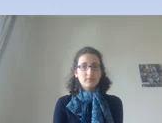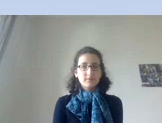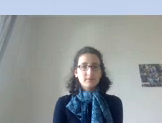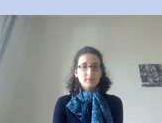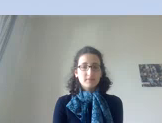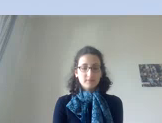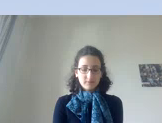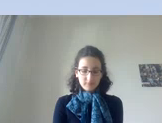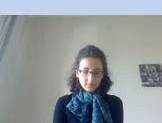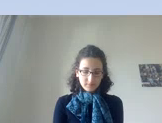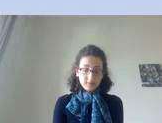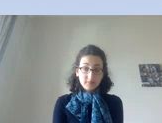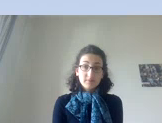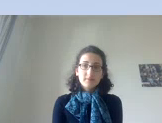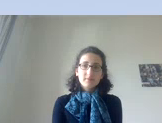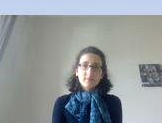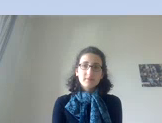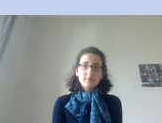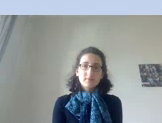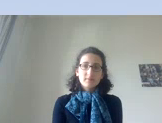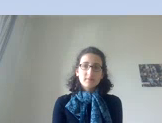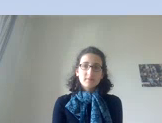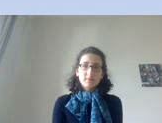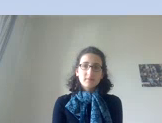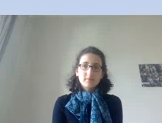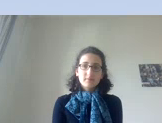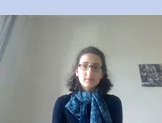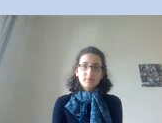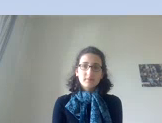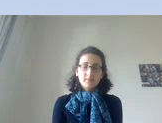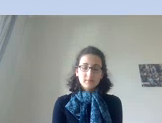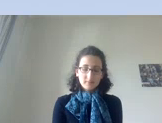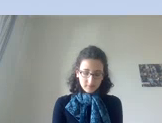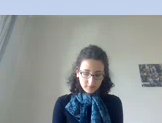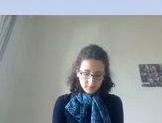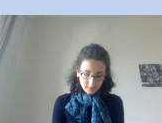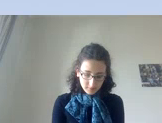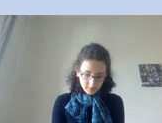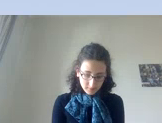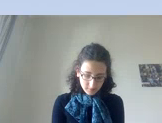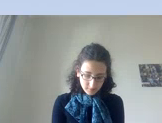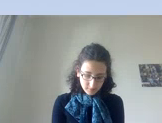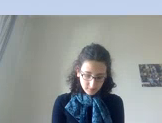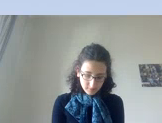verbs, sentential negation. So negating a sentence. So not negating a noun